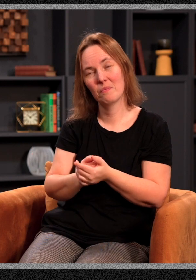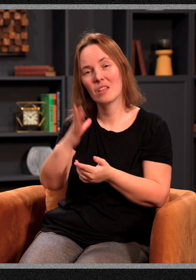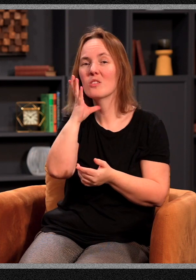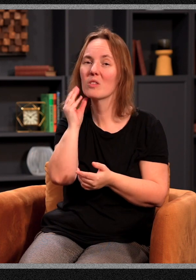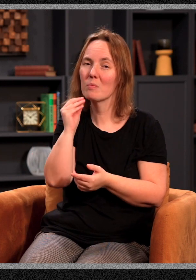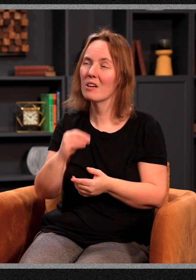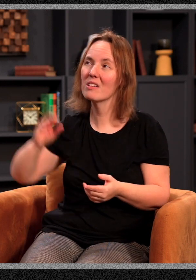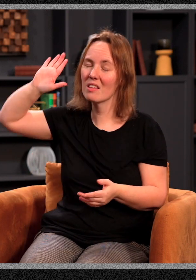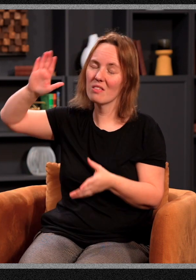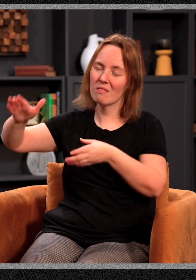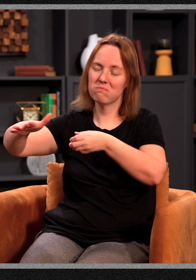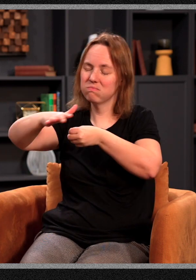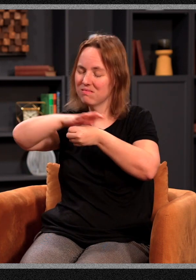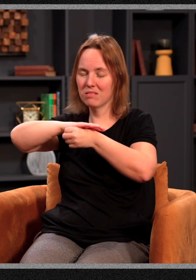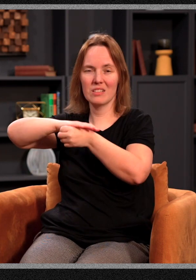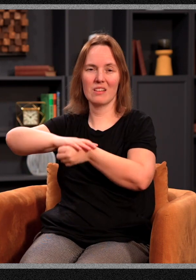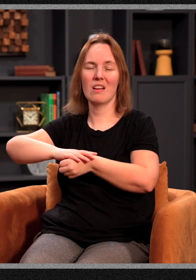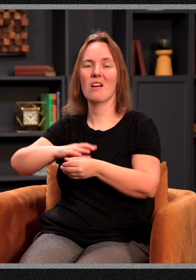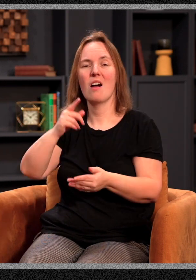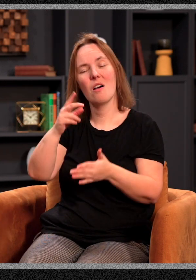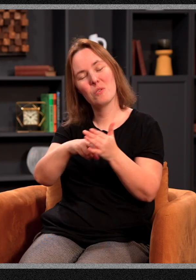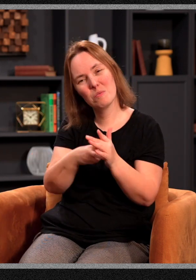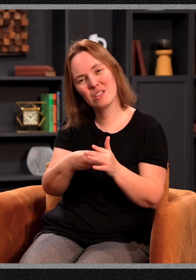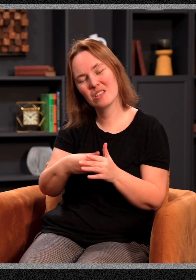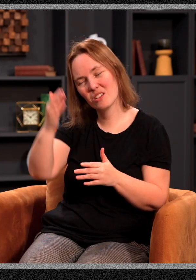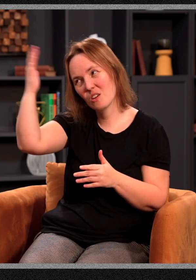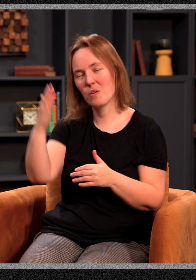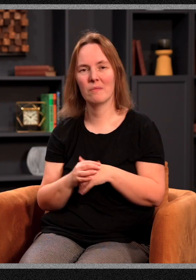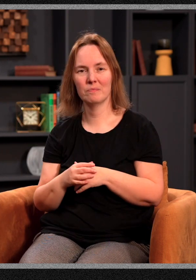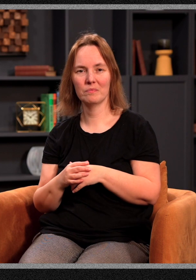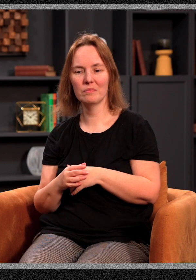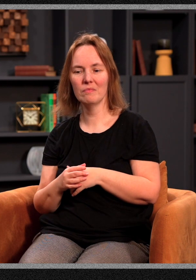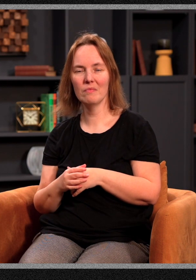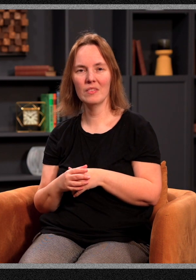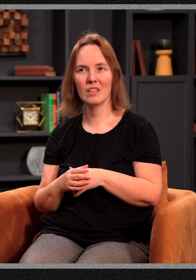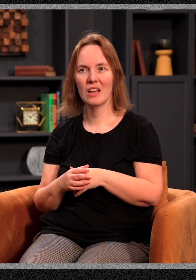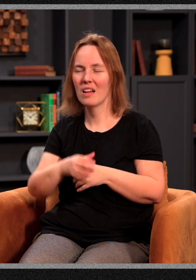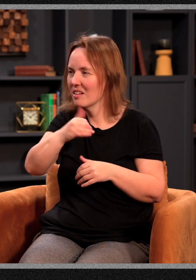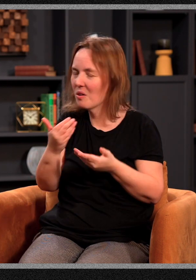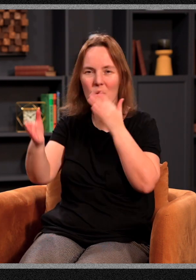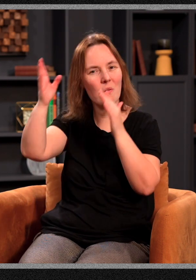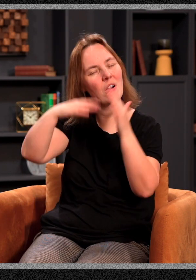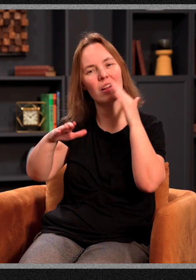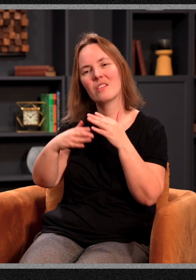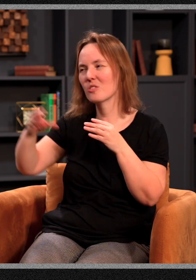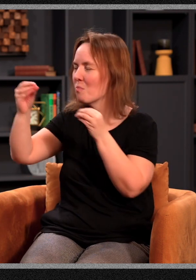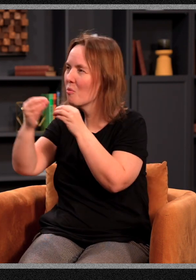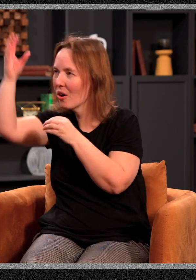experience the fullness of what it means to know him. And then when that's used up, he says, don't worry, I got more grace coming